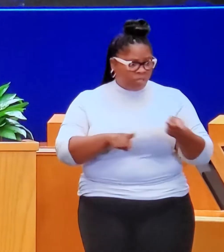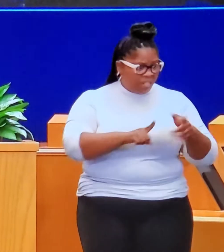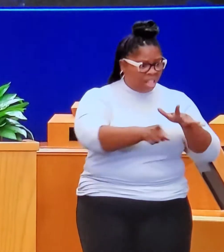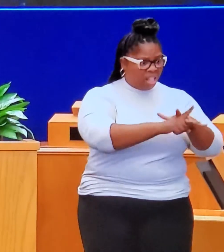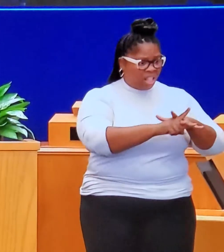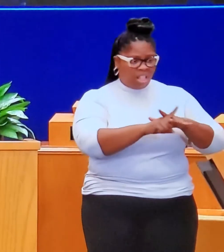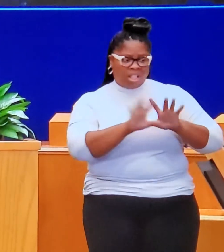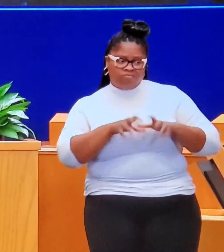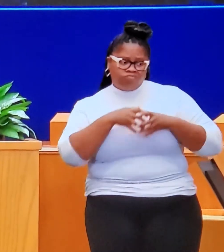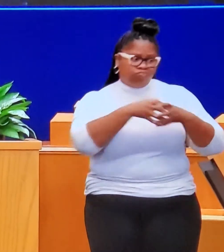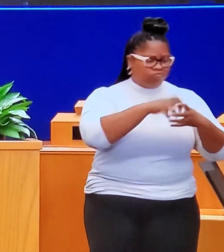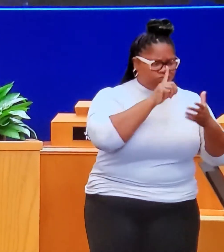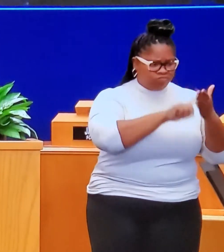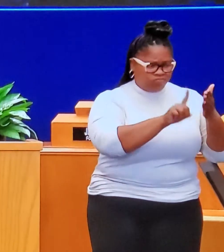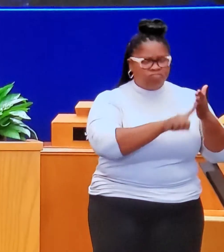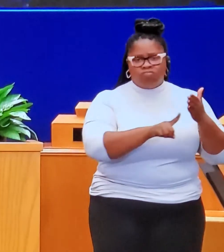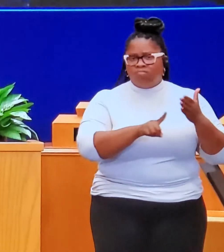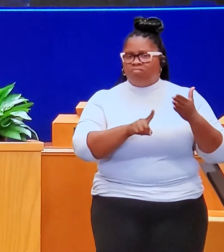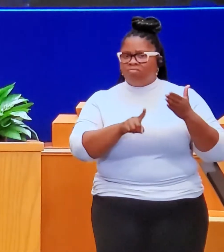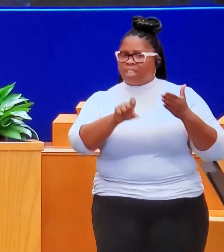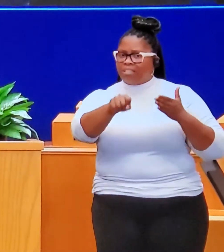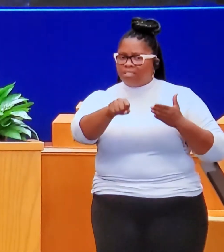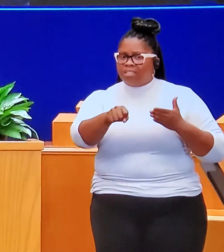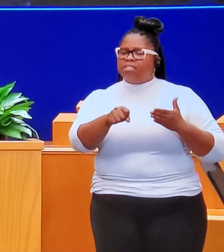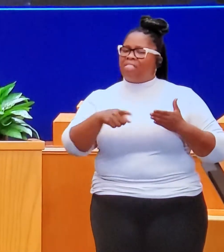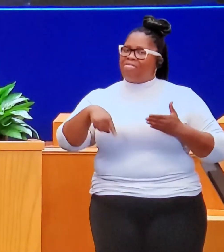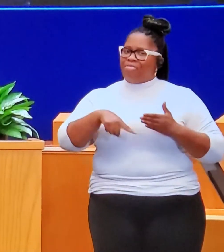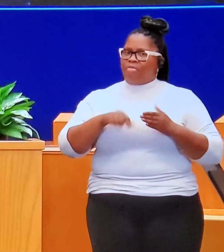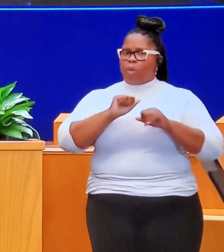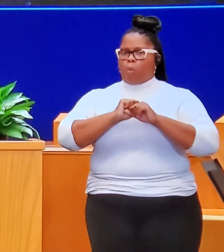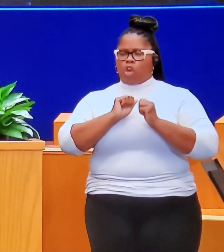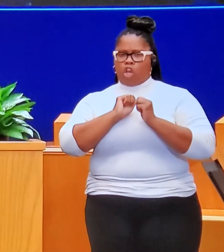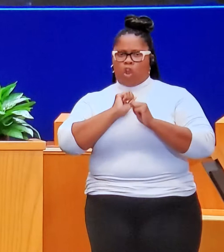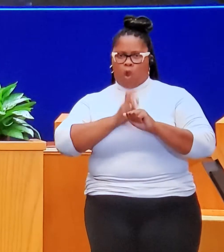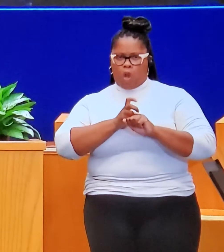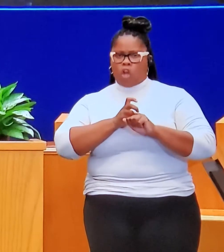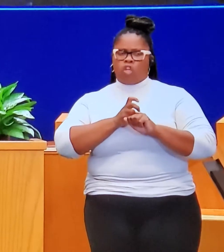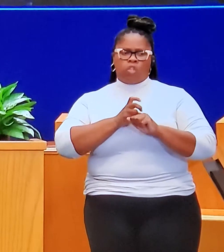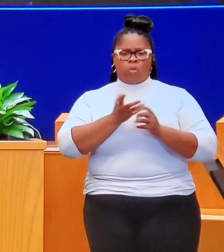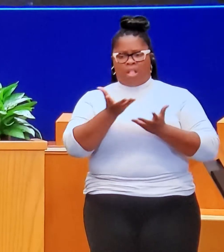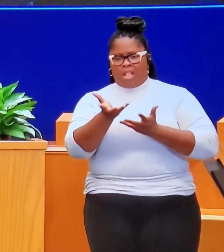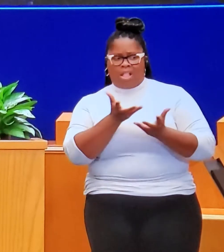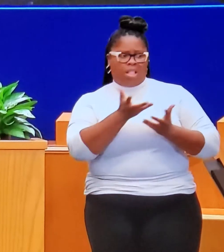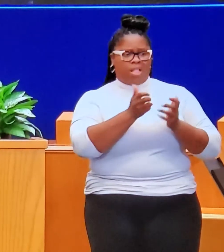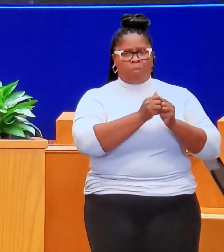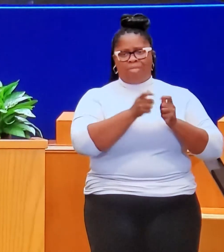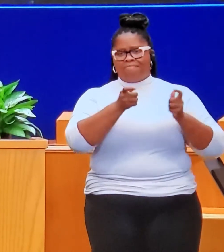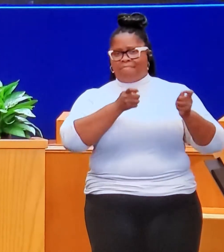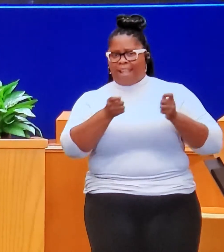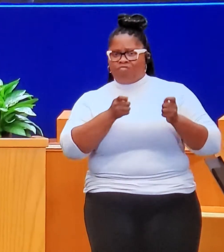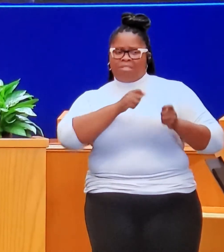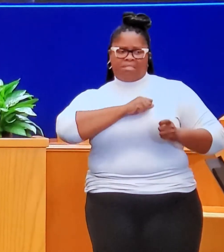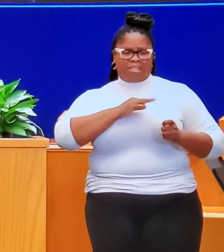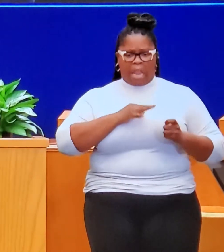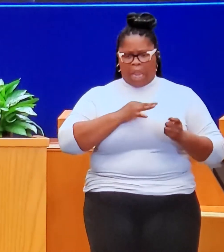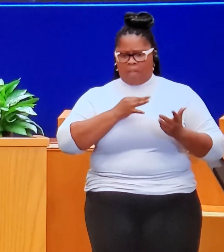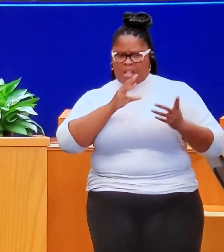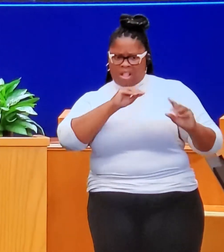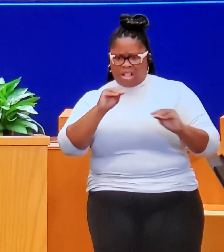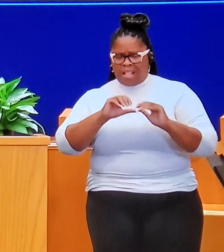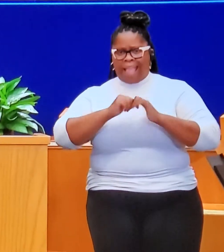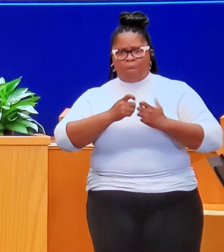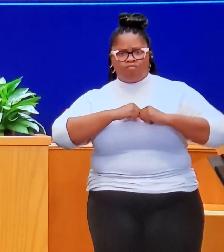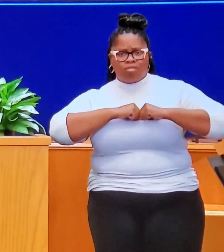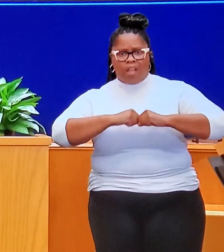in an institutional setting, and they're working hard to help management and staff do their best to protect the health of all of